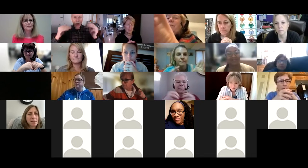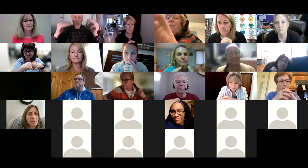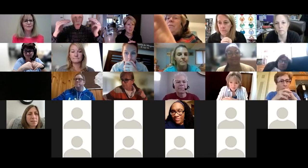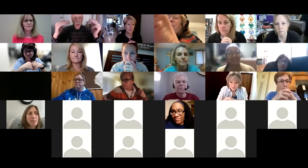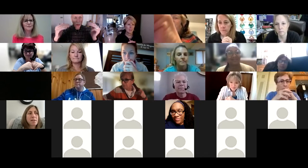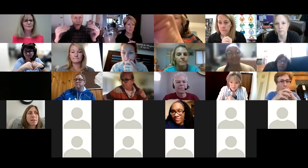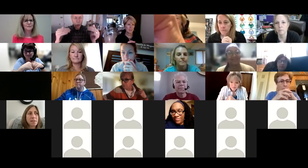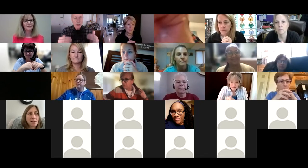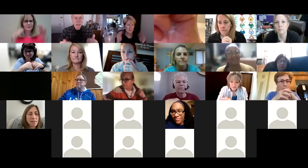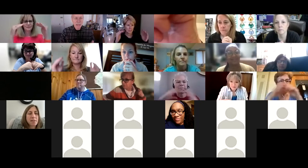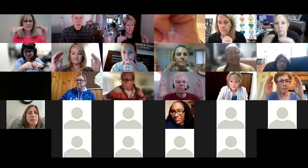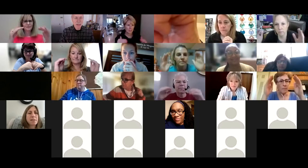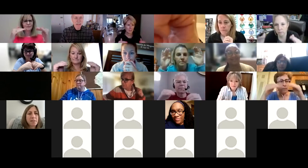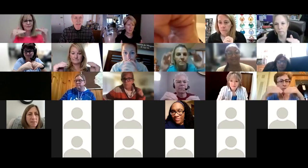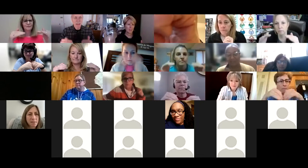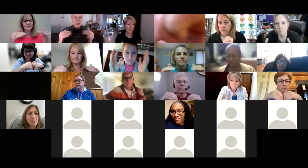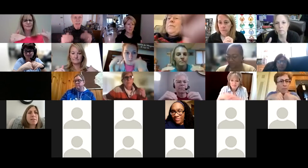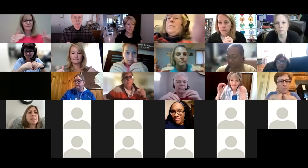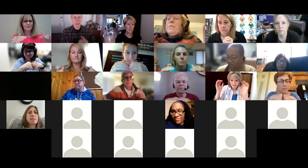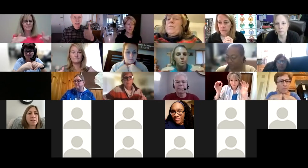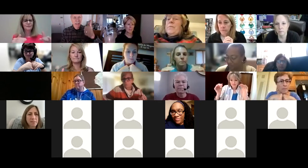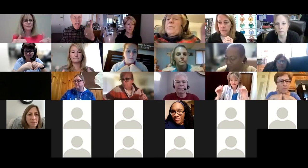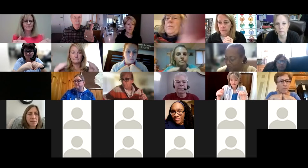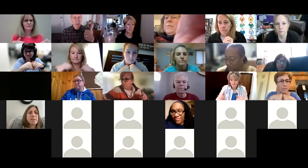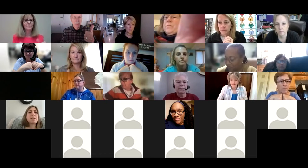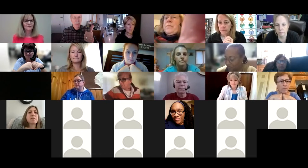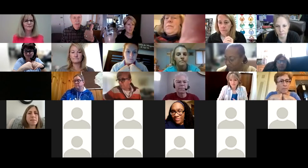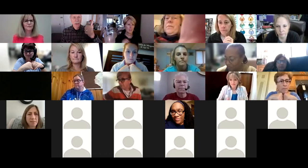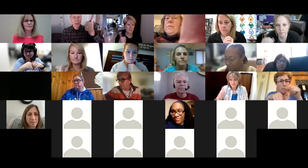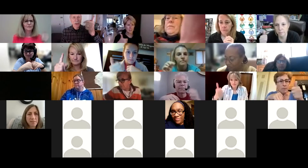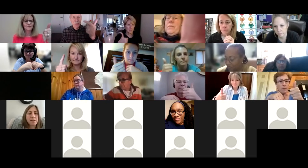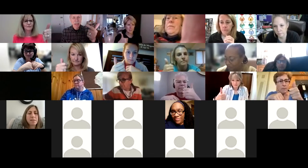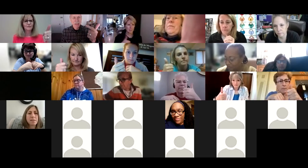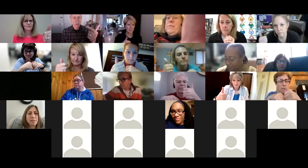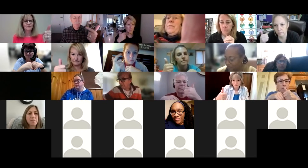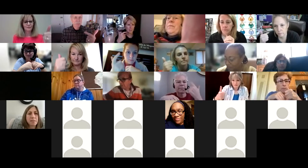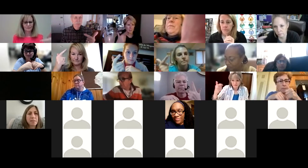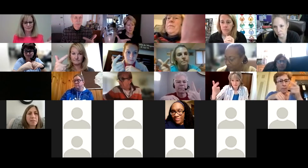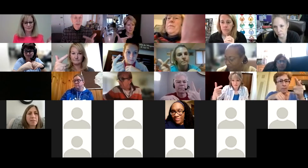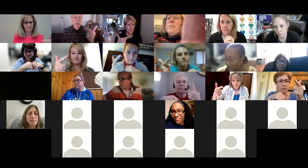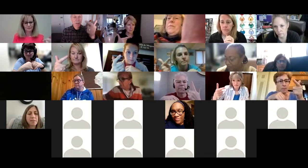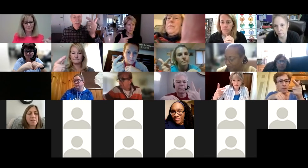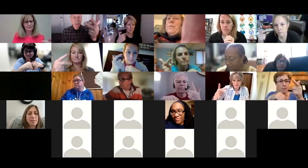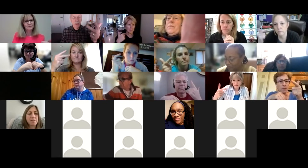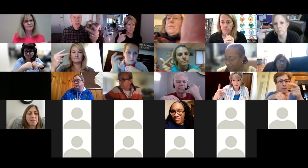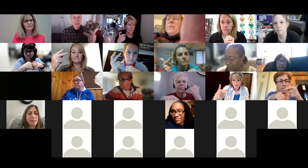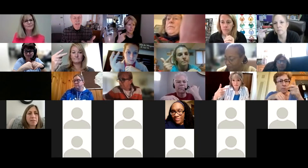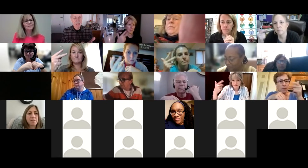Work on one handwriting skill at a time. Capitals, spacing, period size,